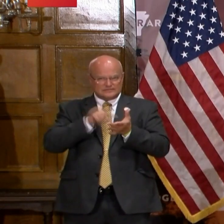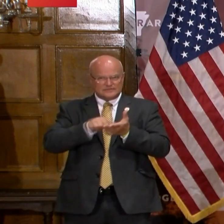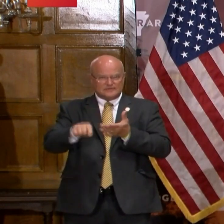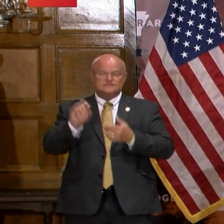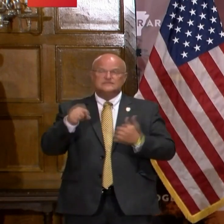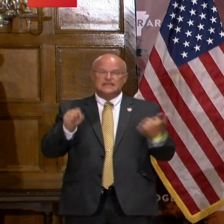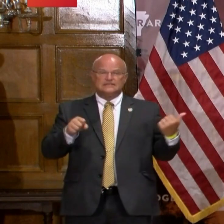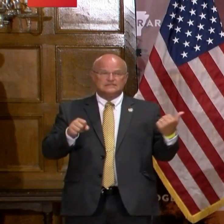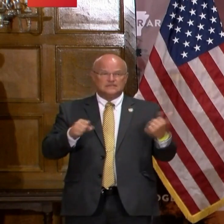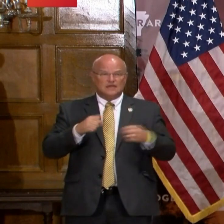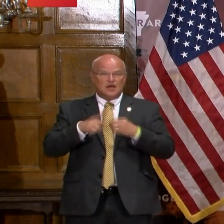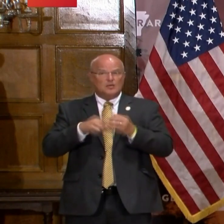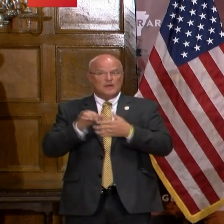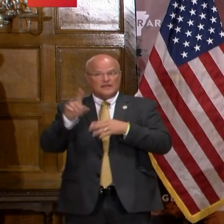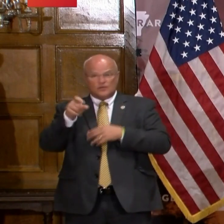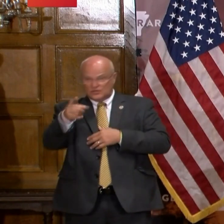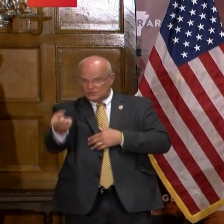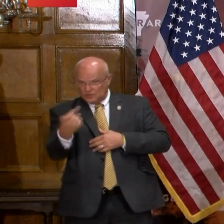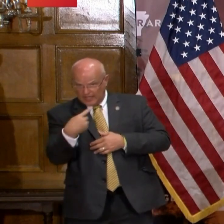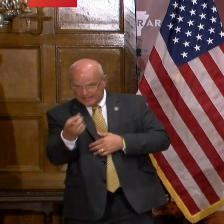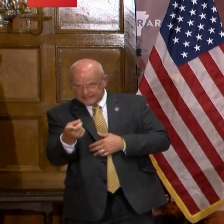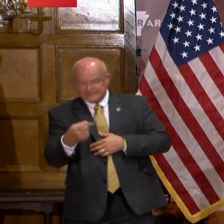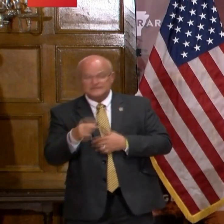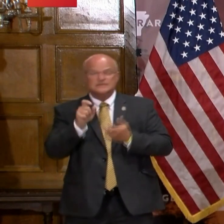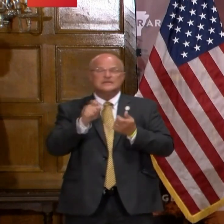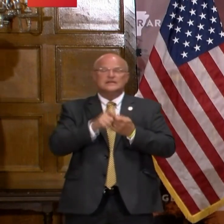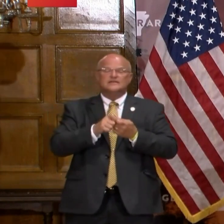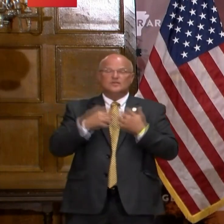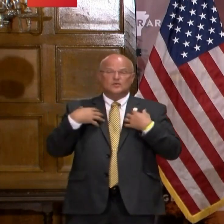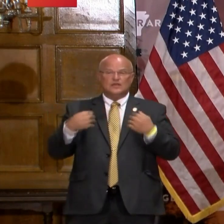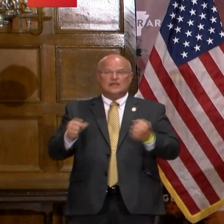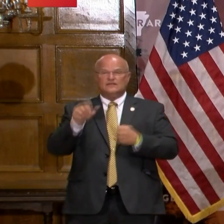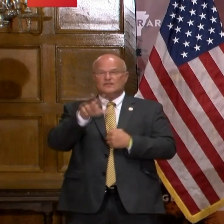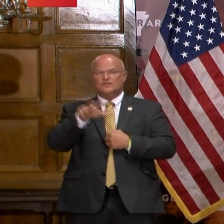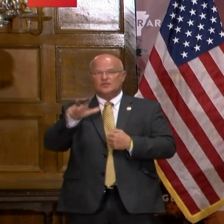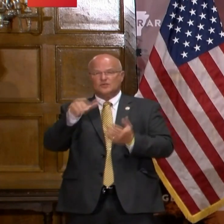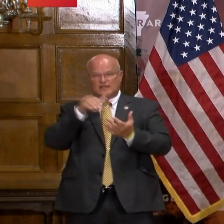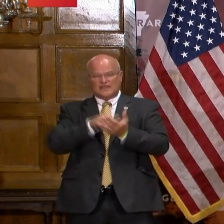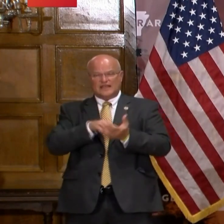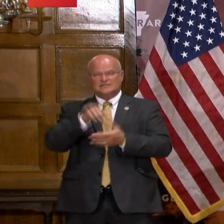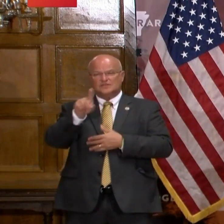yes. With regard to the question that you asked, specifically recovered